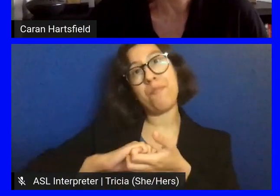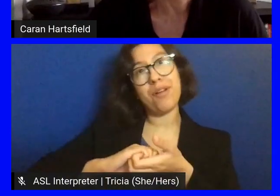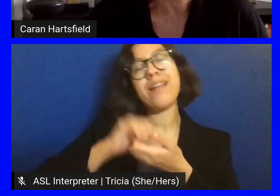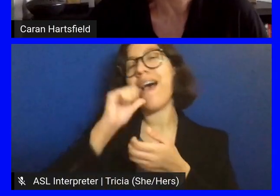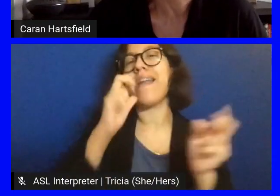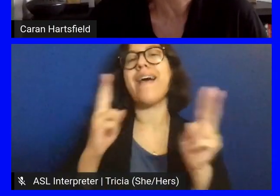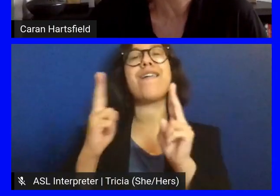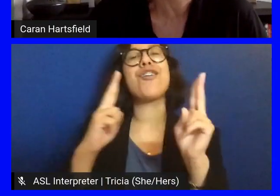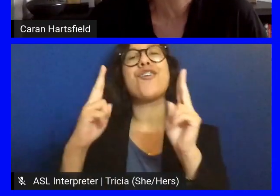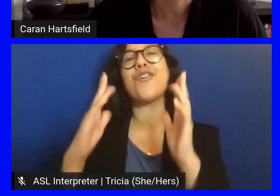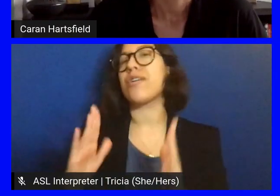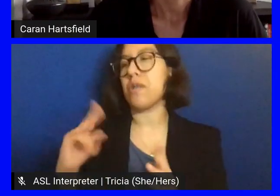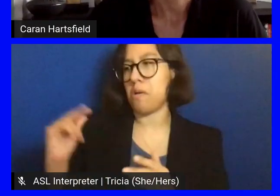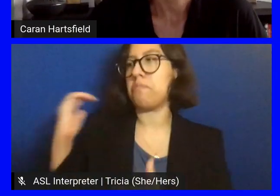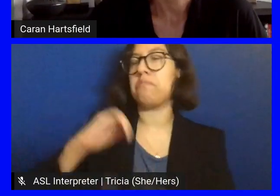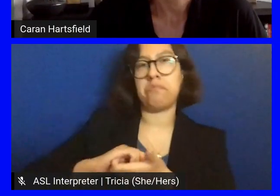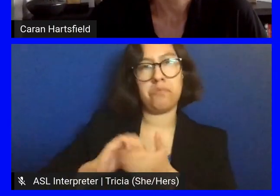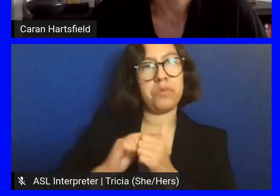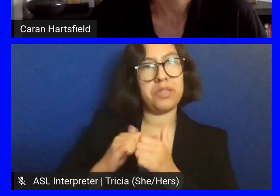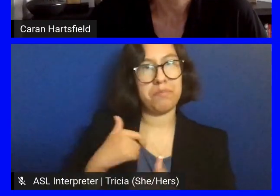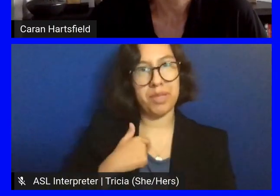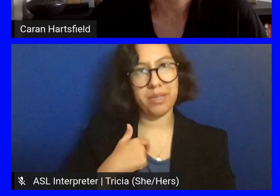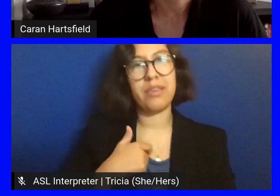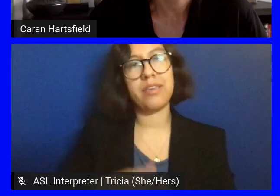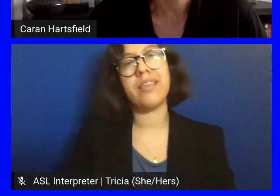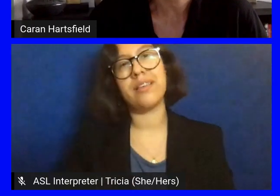editor, became a collaborator. And